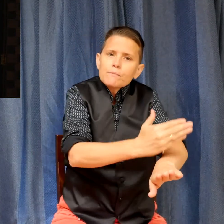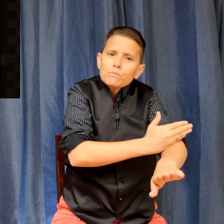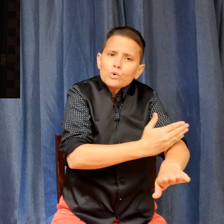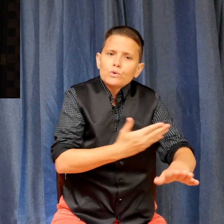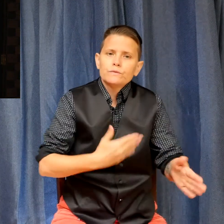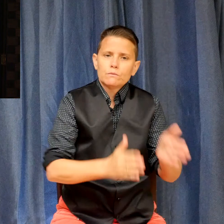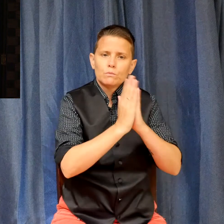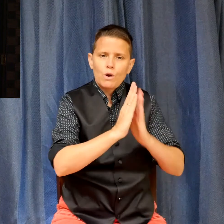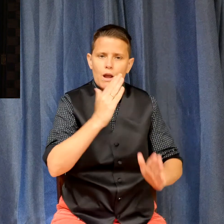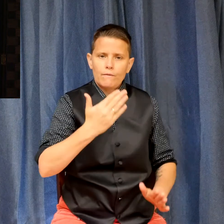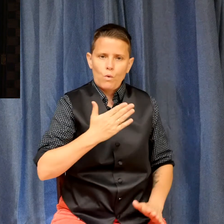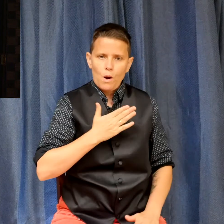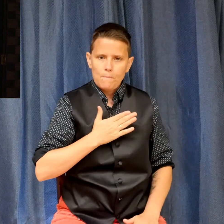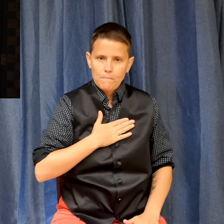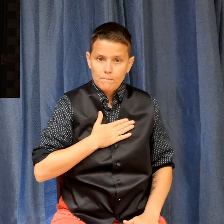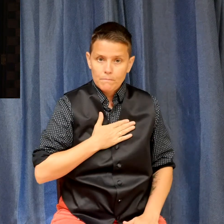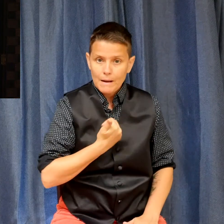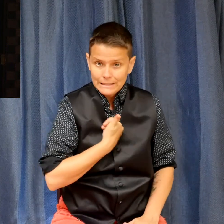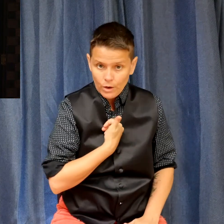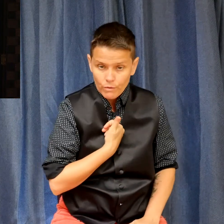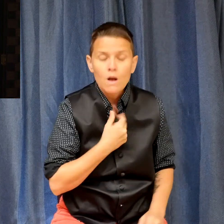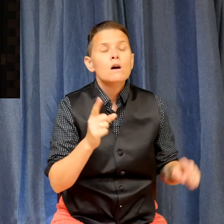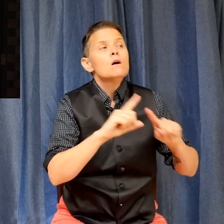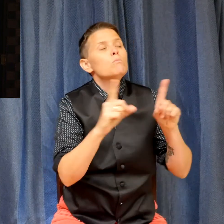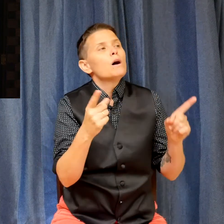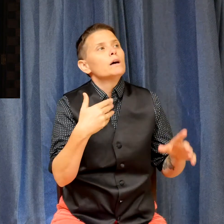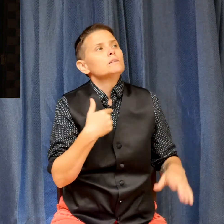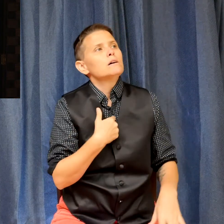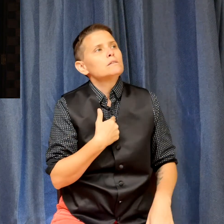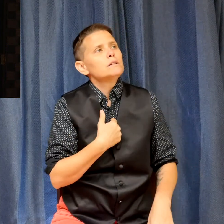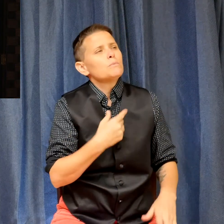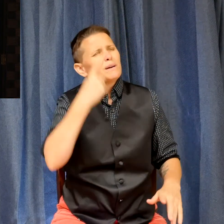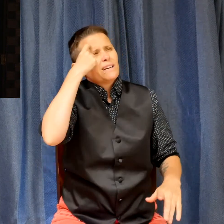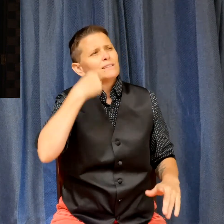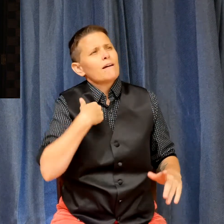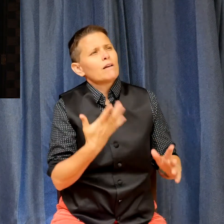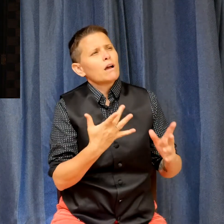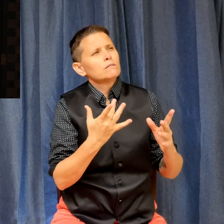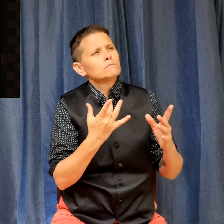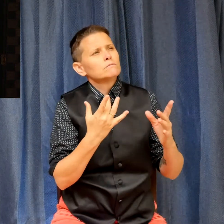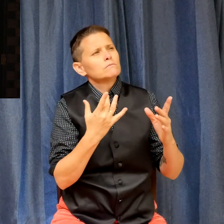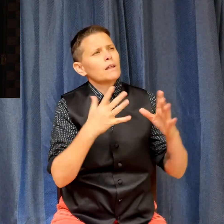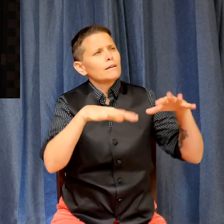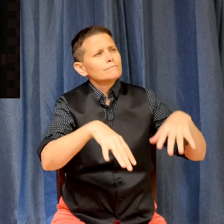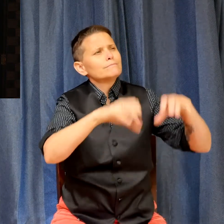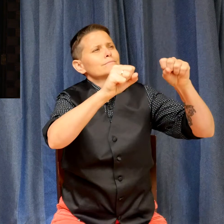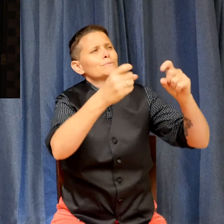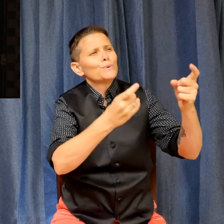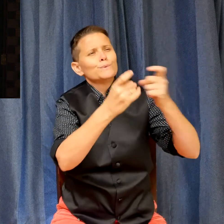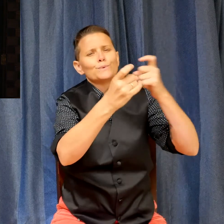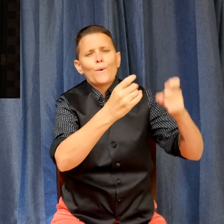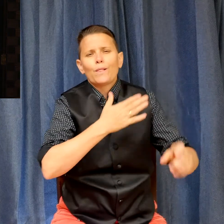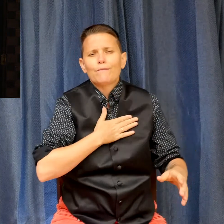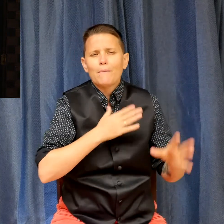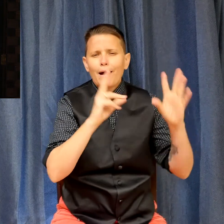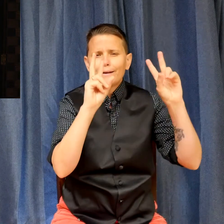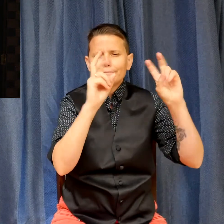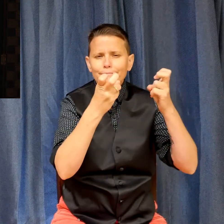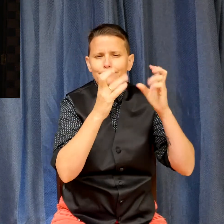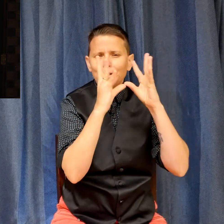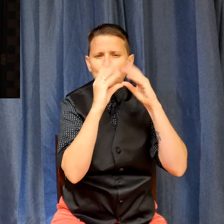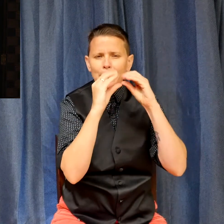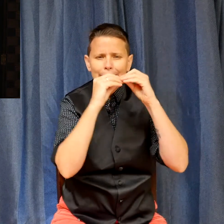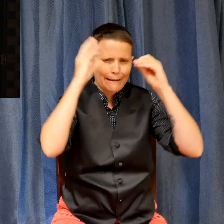they don't go into session unless I want them to, most of the time. But the reason to have other people pray for